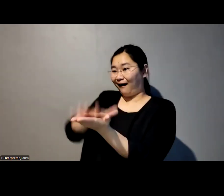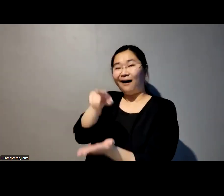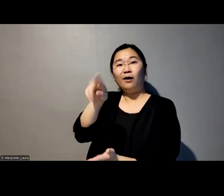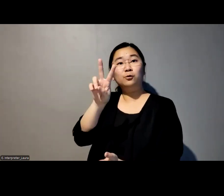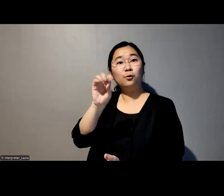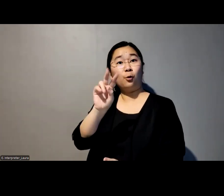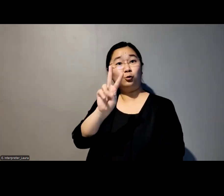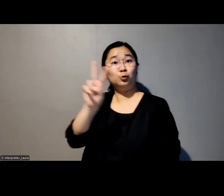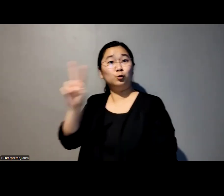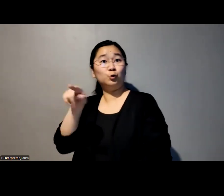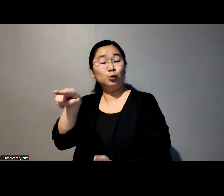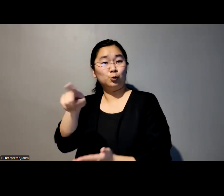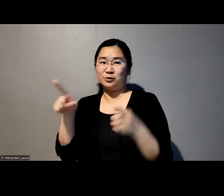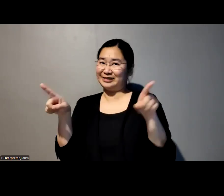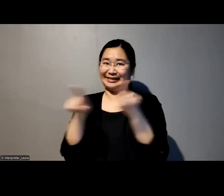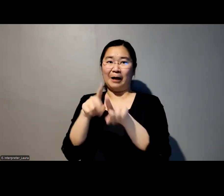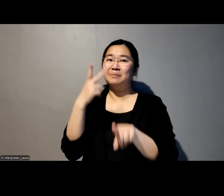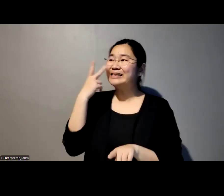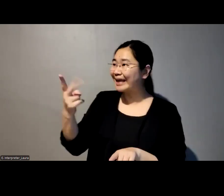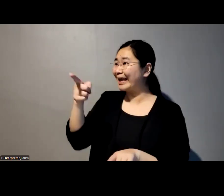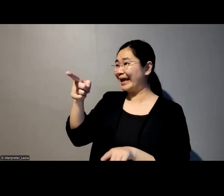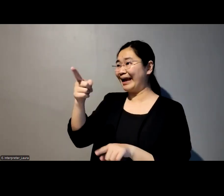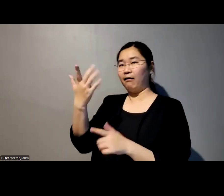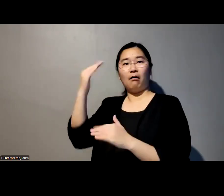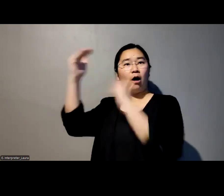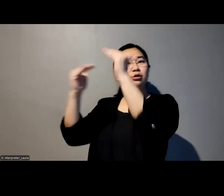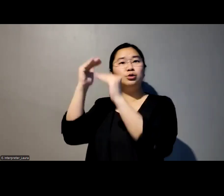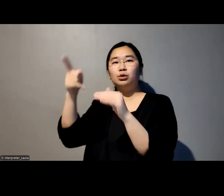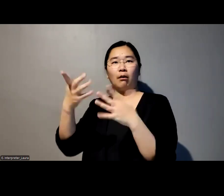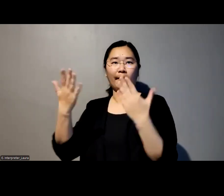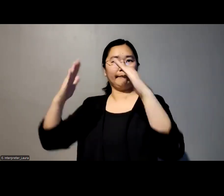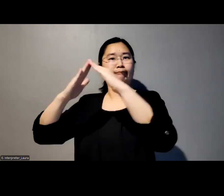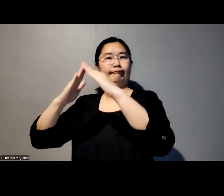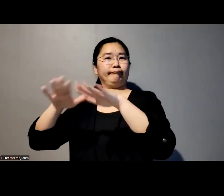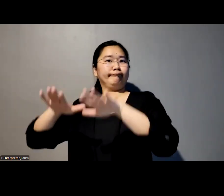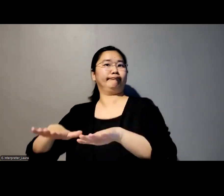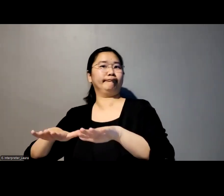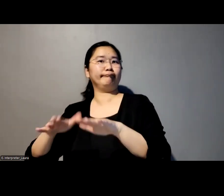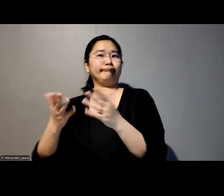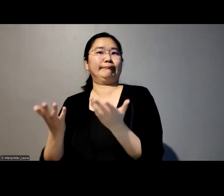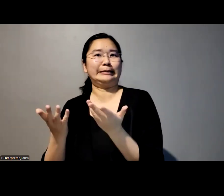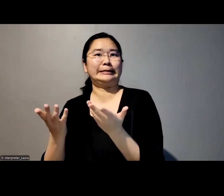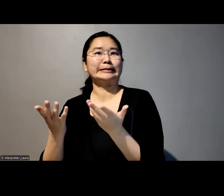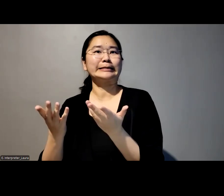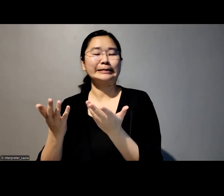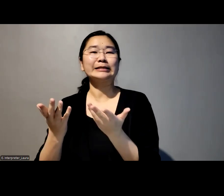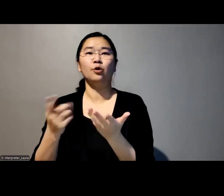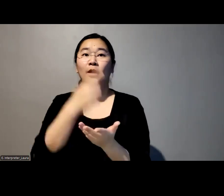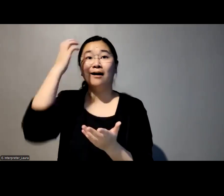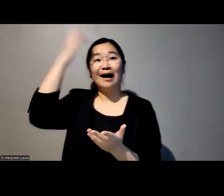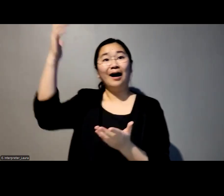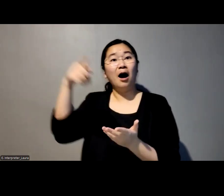On the one track, DI guidelines say that in emergencies, deinstitutionalization should be